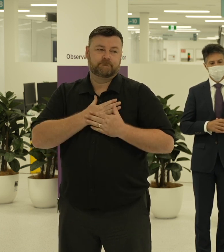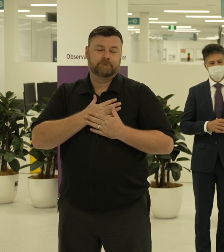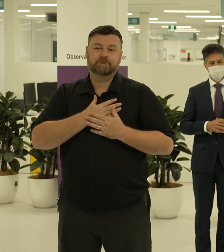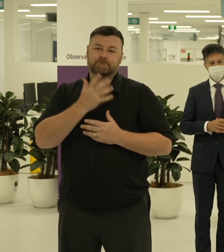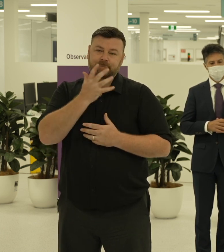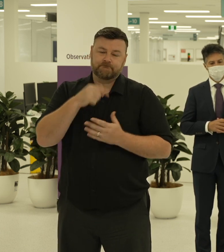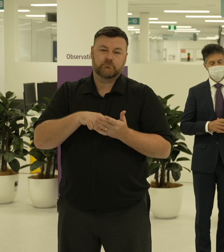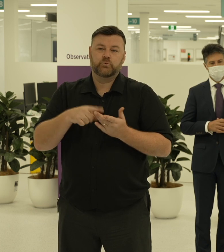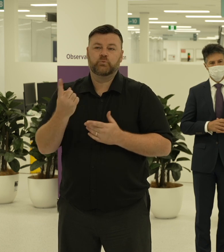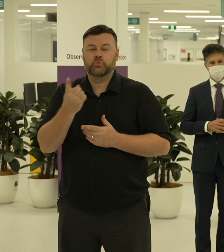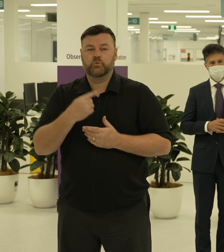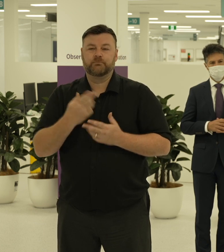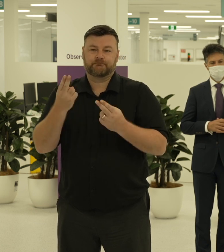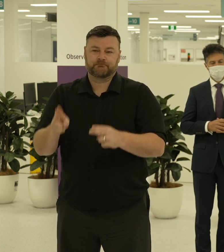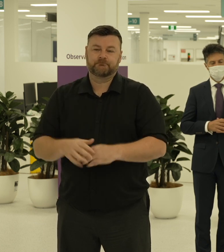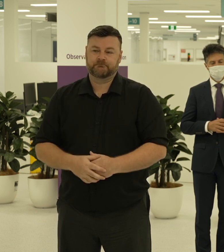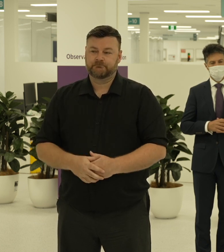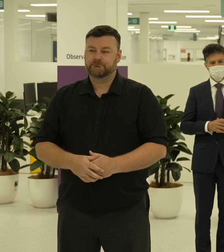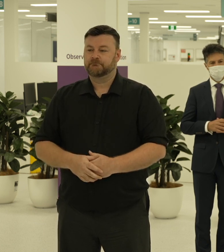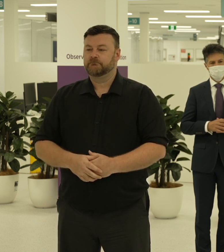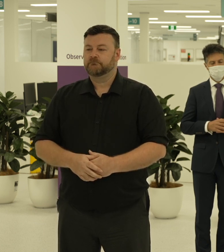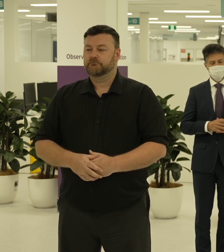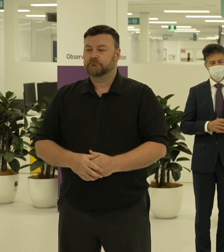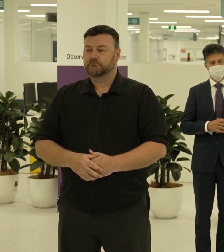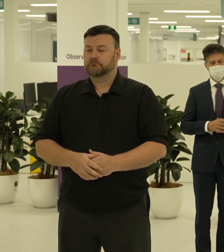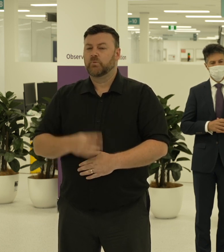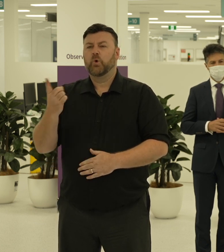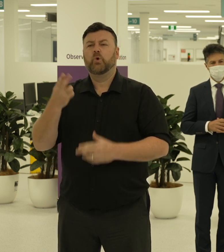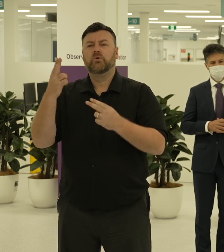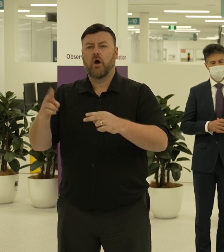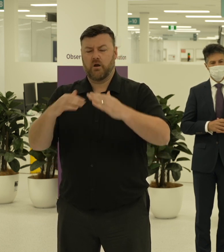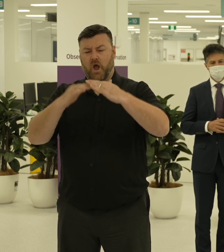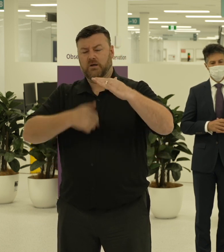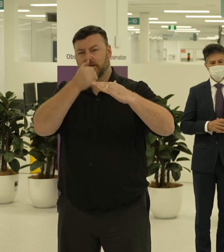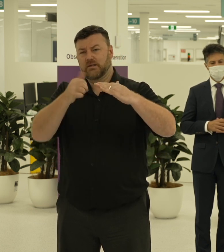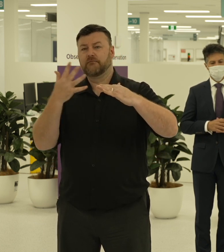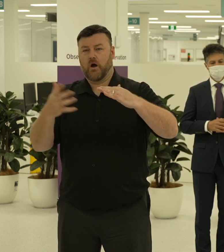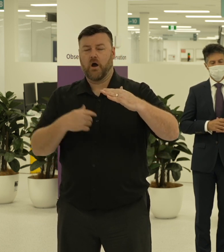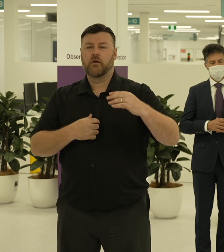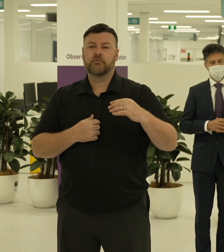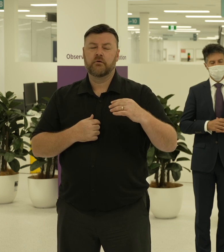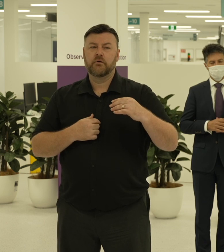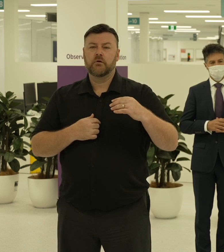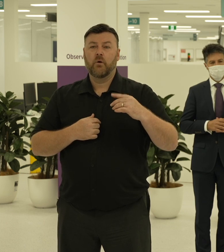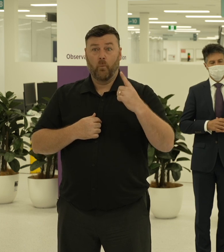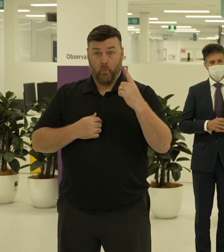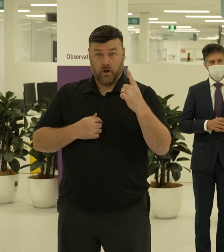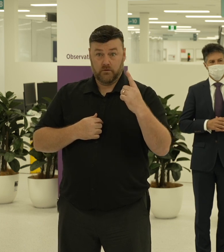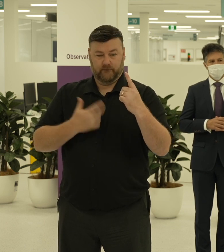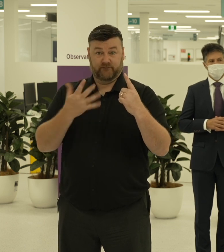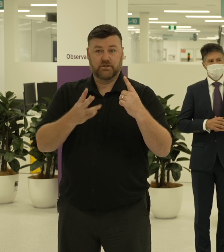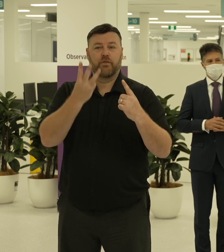ones? 3 of the people who died who were under 65, 2 women and a man. 1 person had received